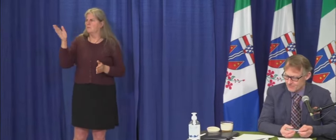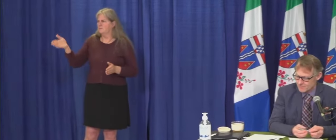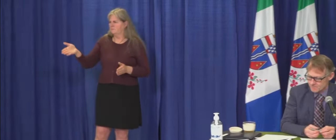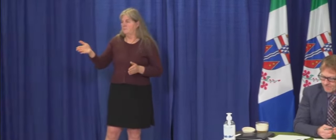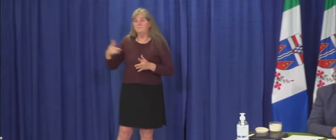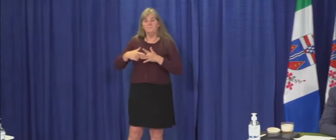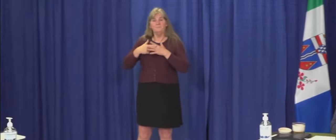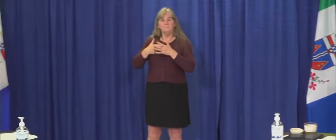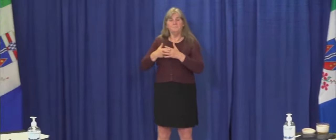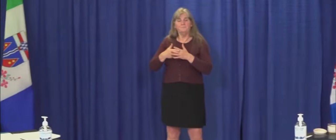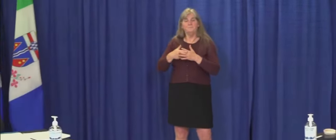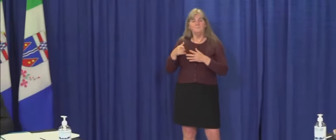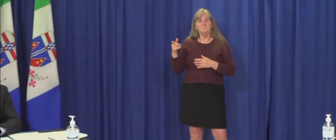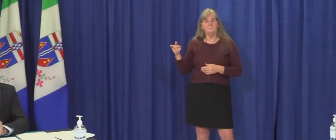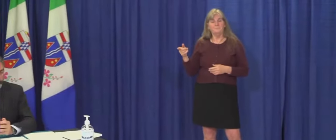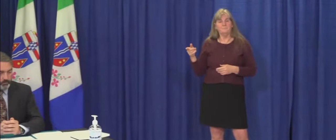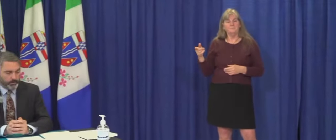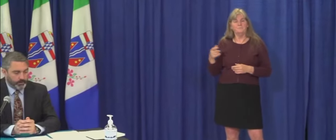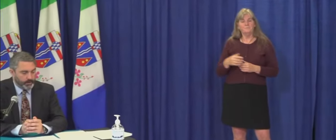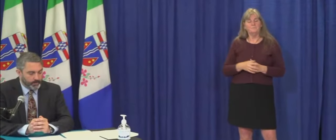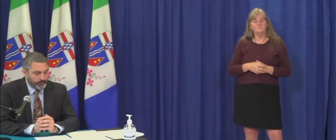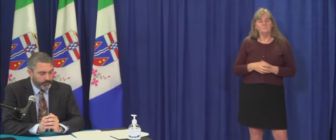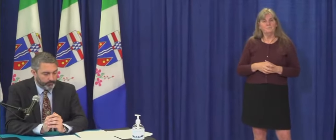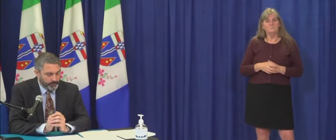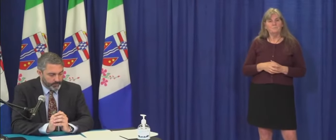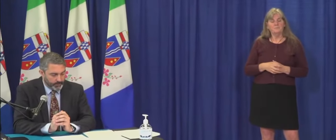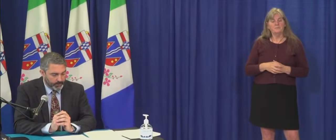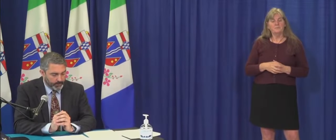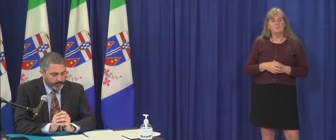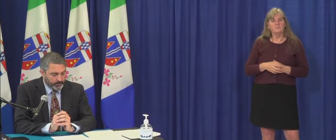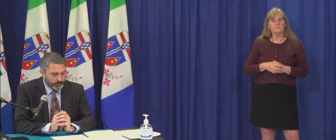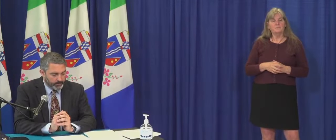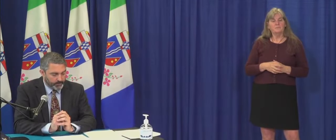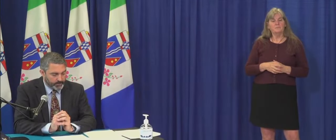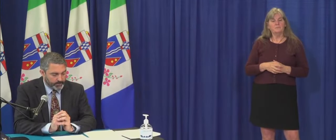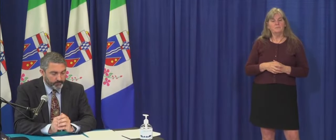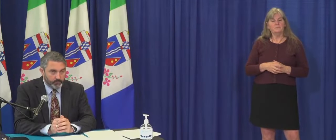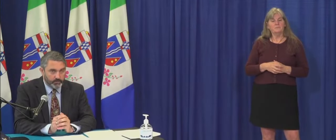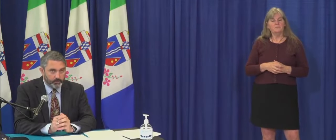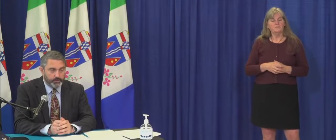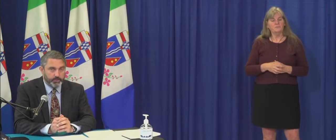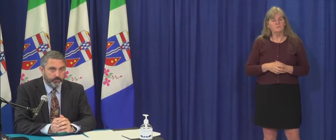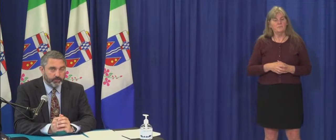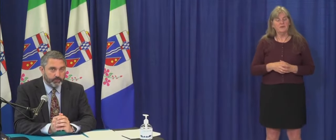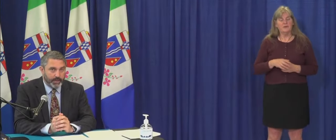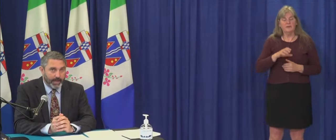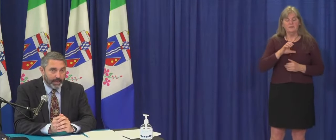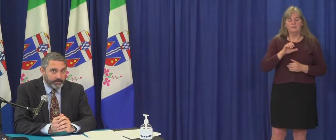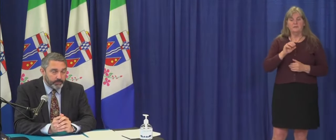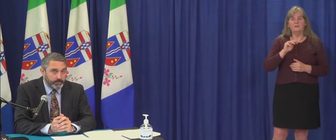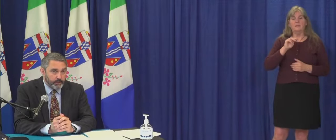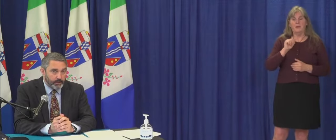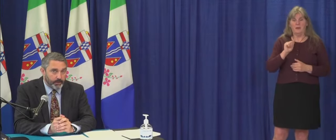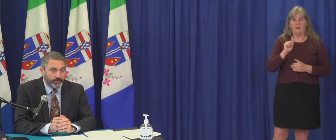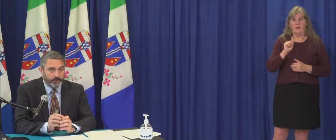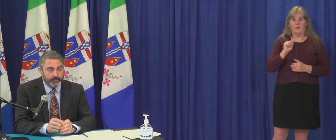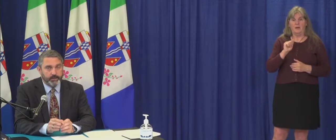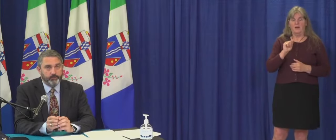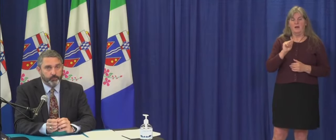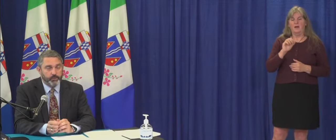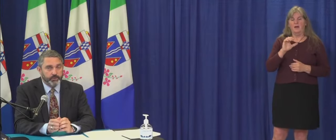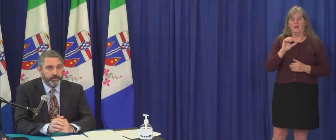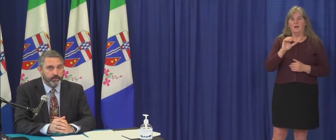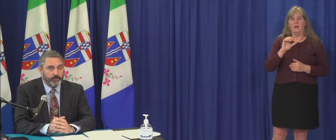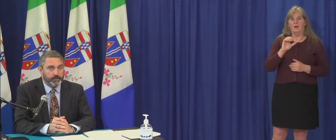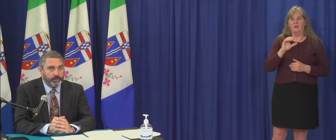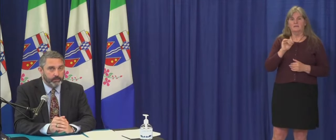I'll start by just saying, you know, with the ending of the Civil Emergency Measures Act and the state